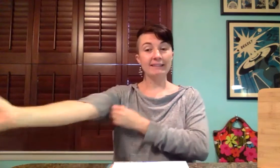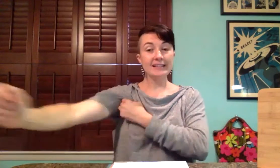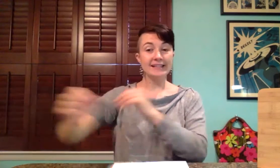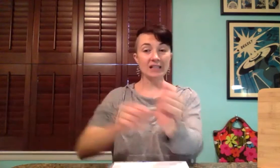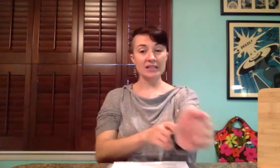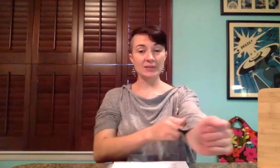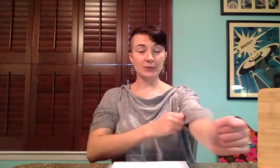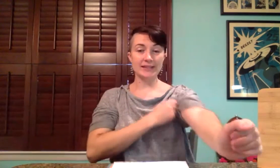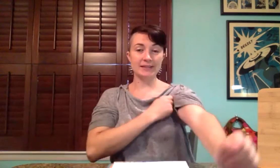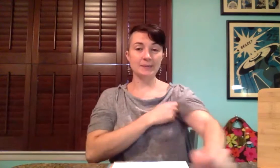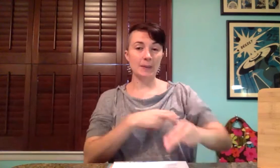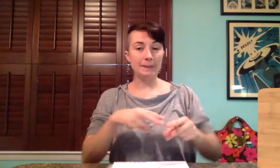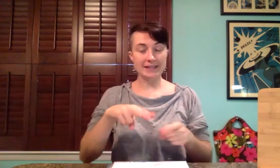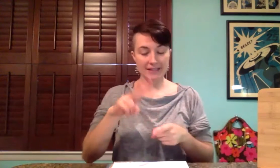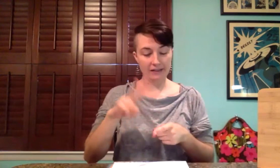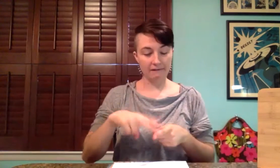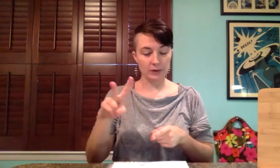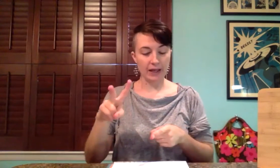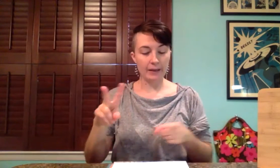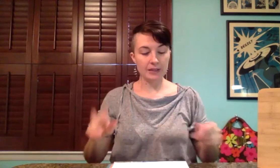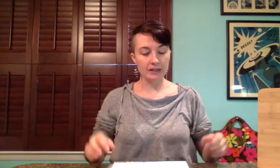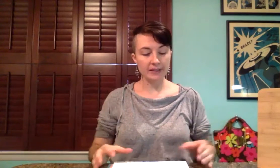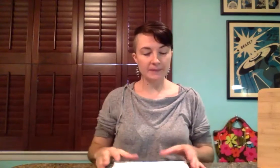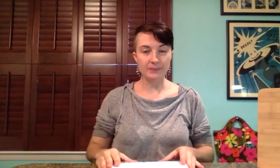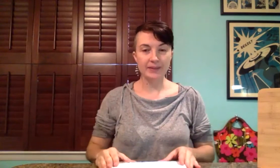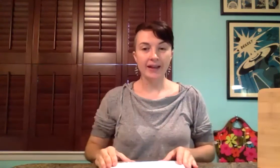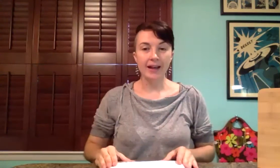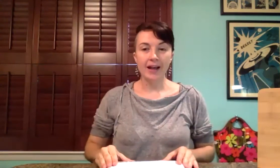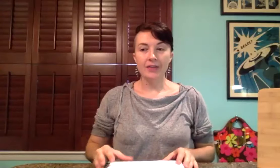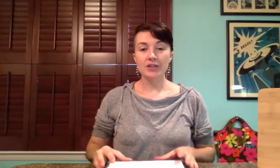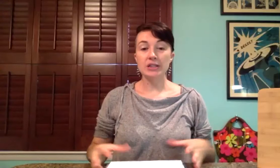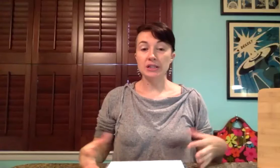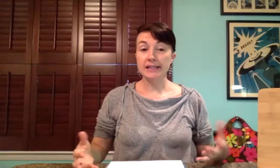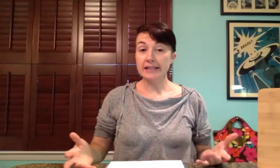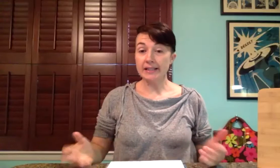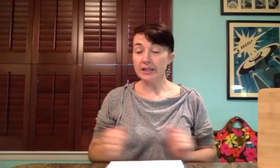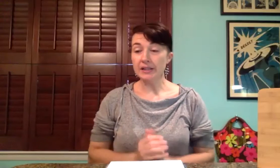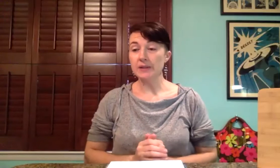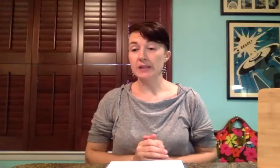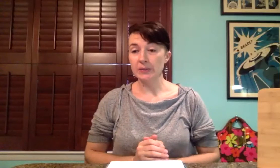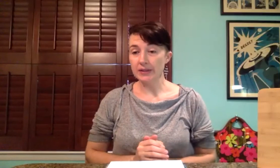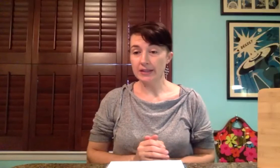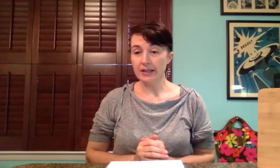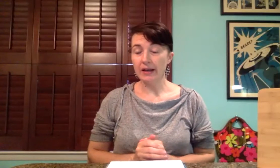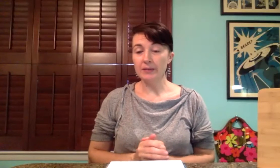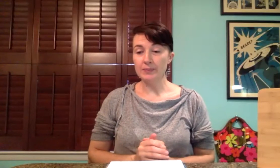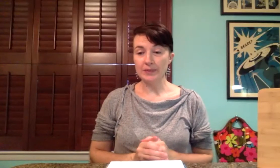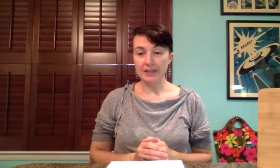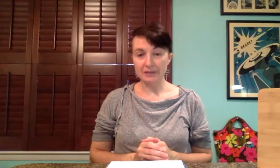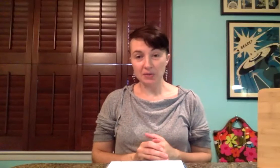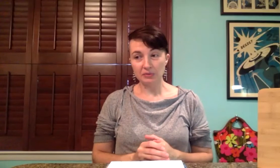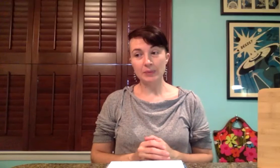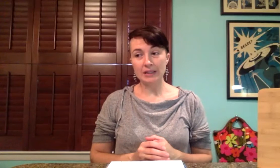Let's start with some basic vocabulary. There's a little sing-song that goes along with it. If you've been